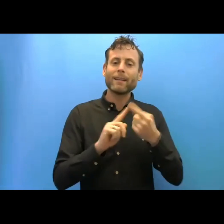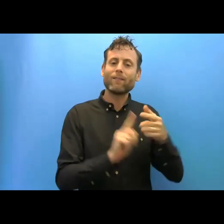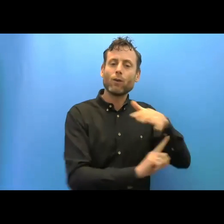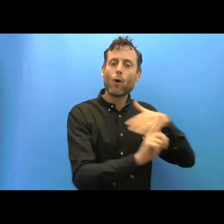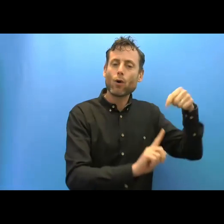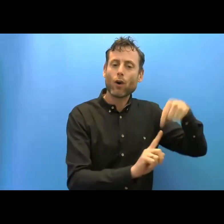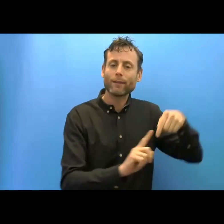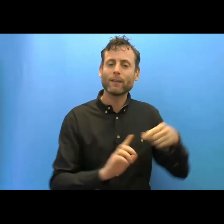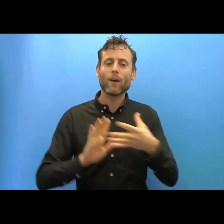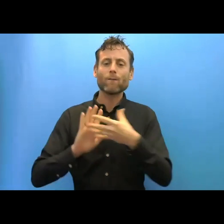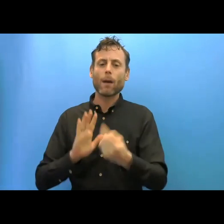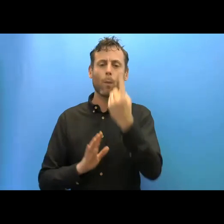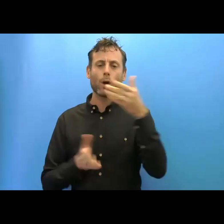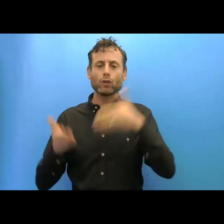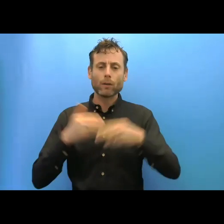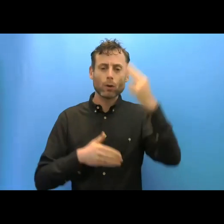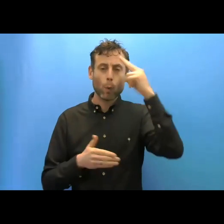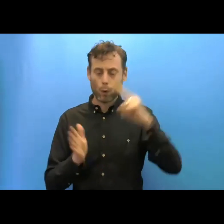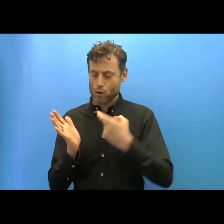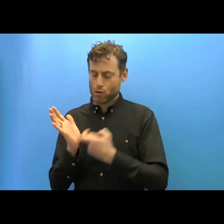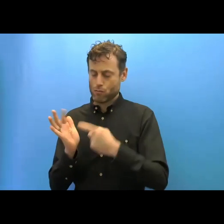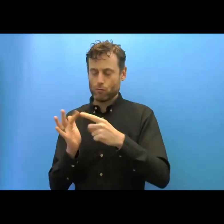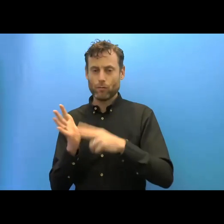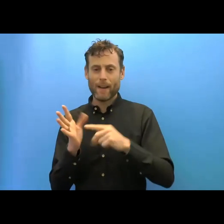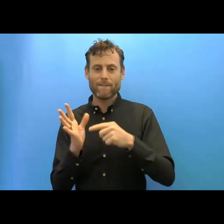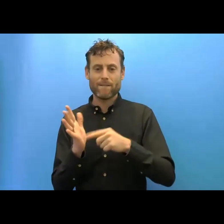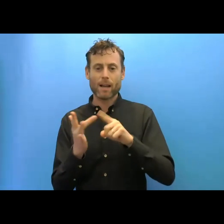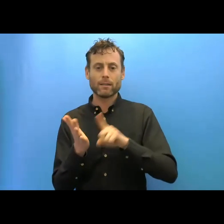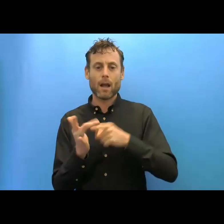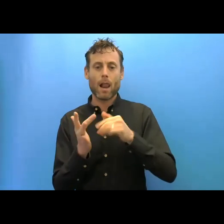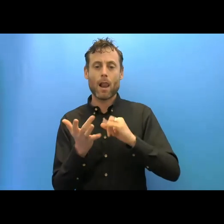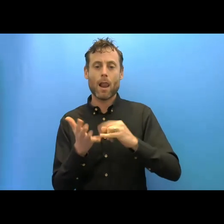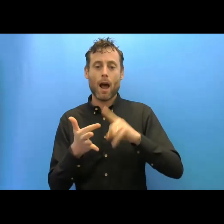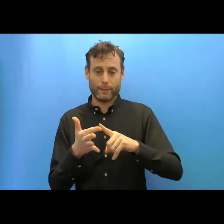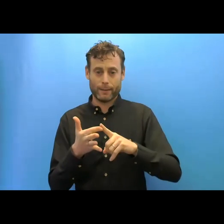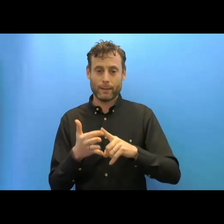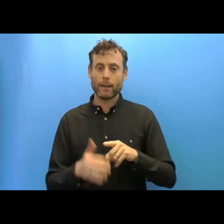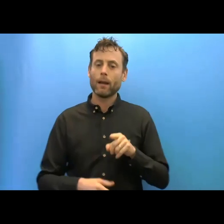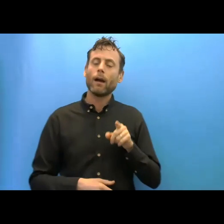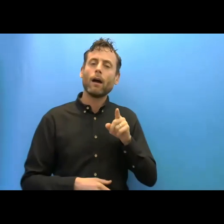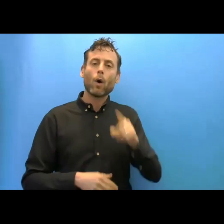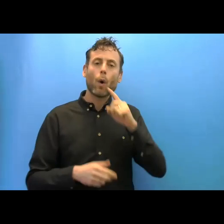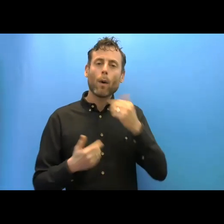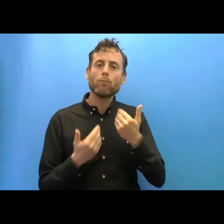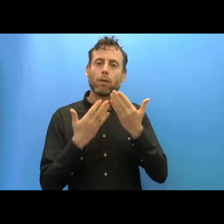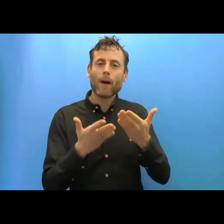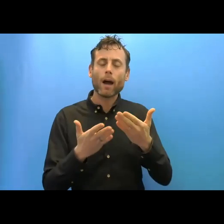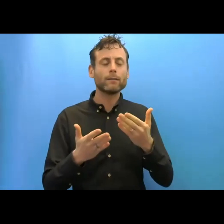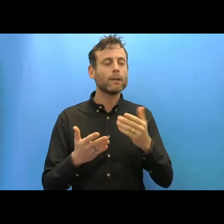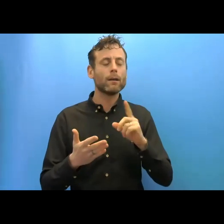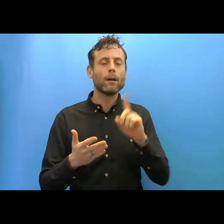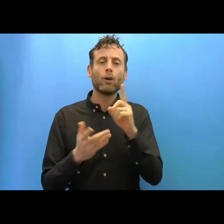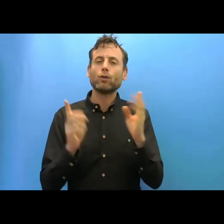charity called Revitalize, which provide short breaks and holidays and respite